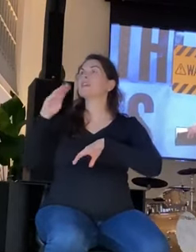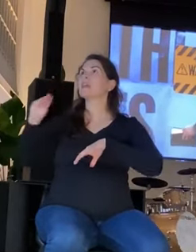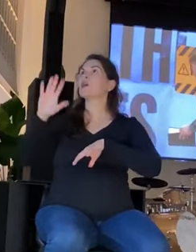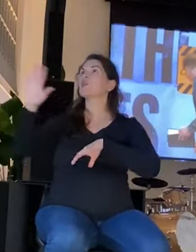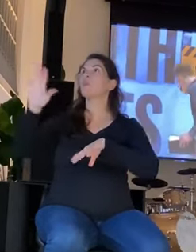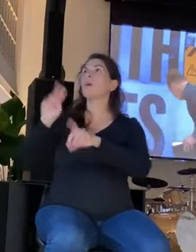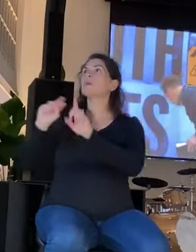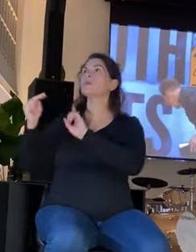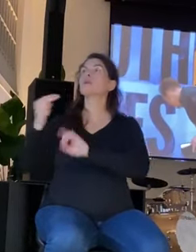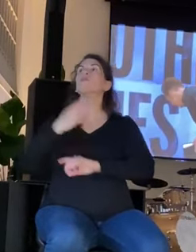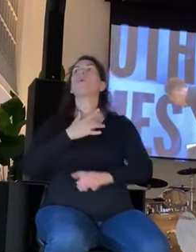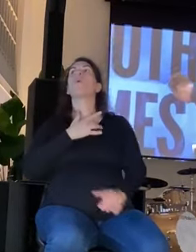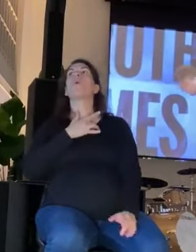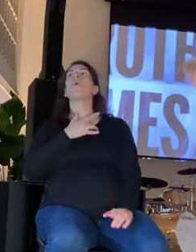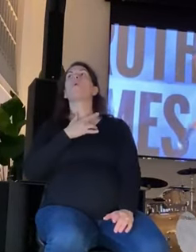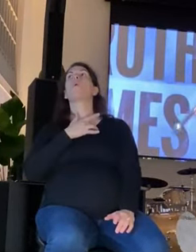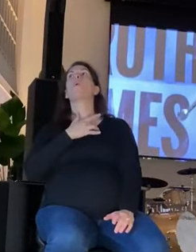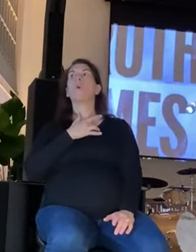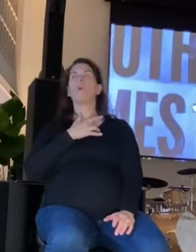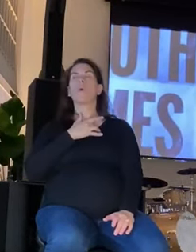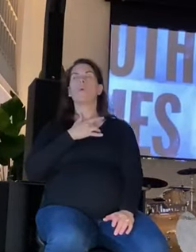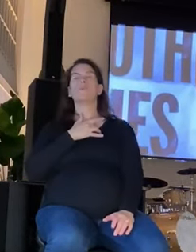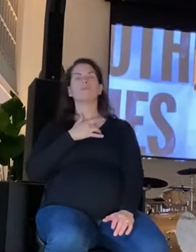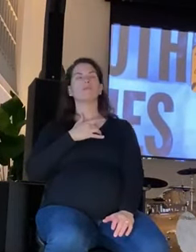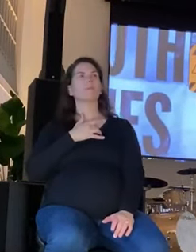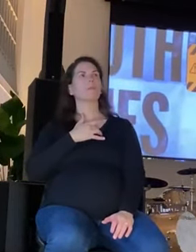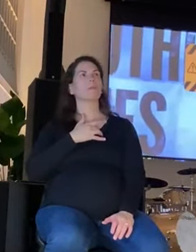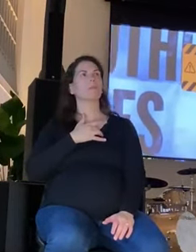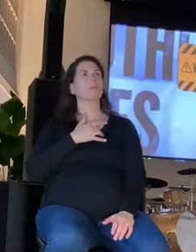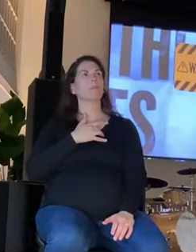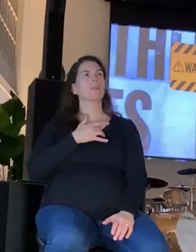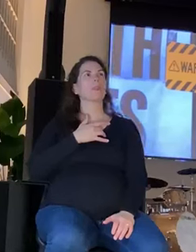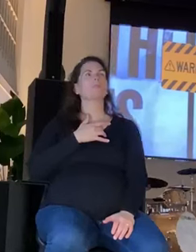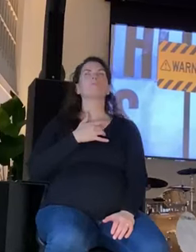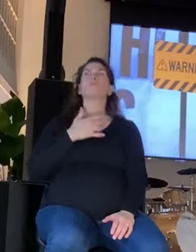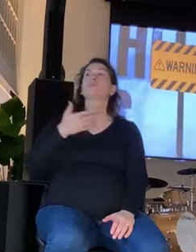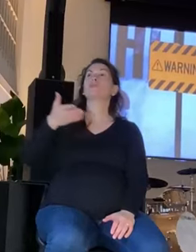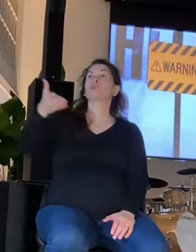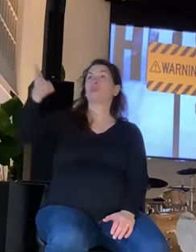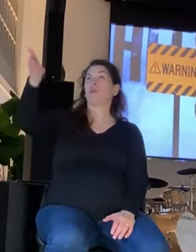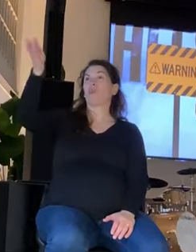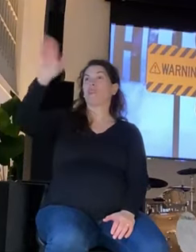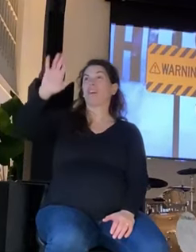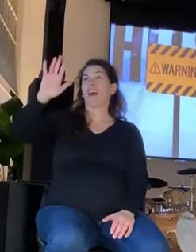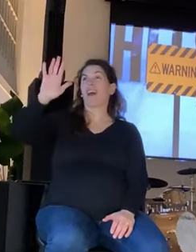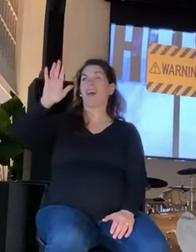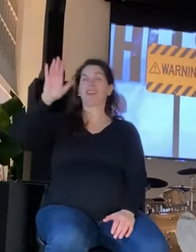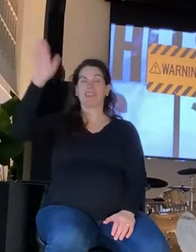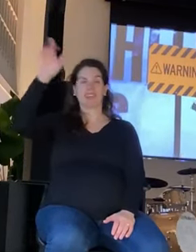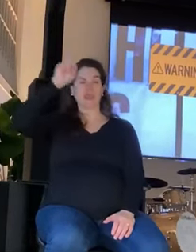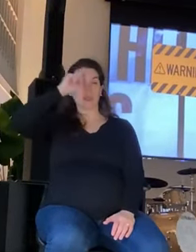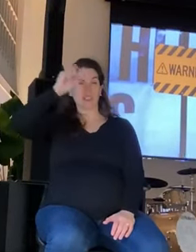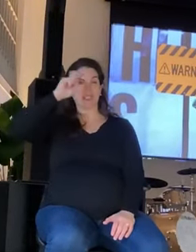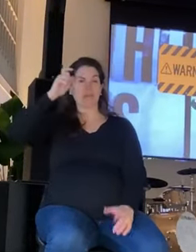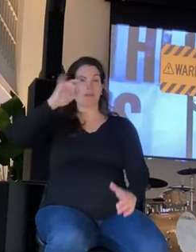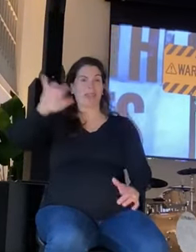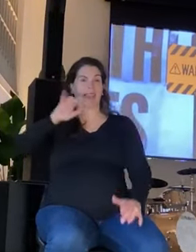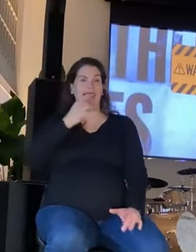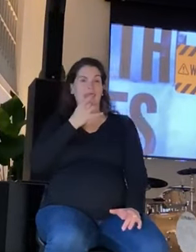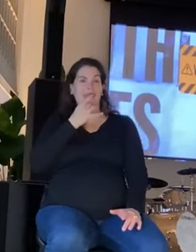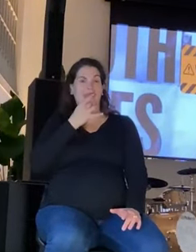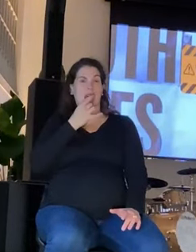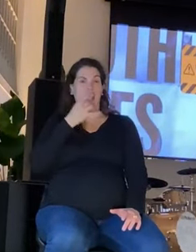actually like a light that shines down on your life. That even when